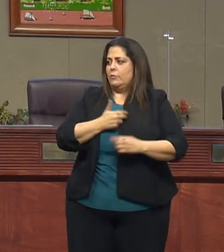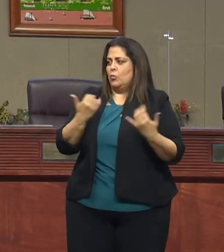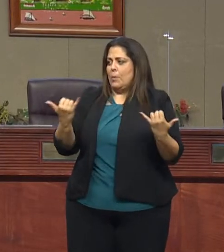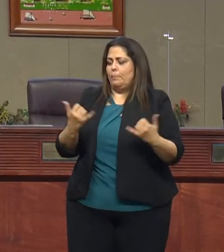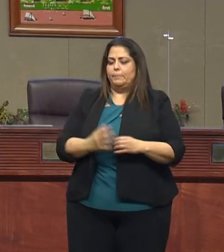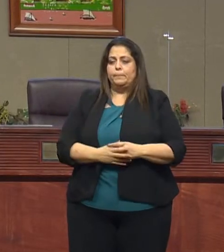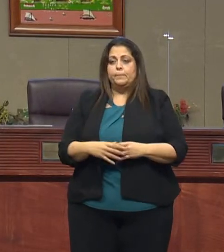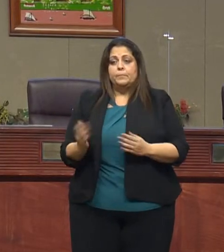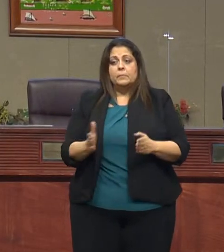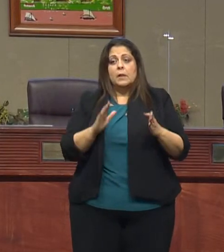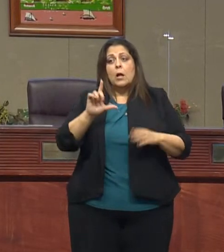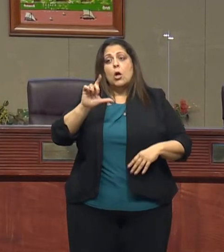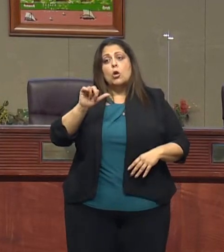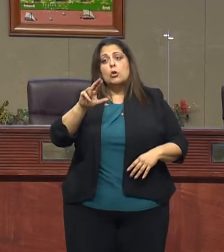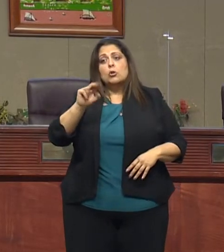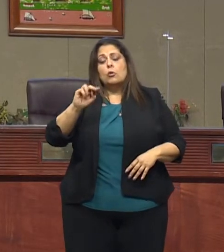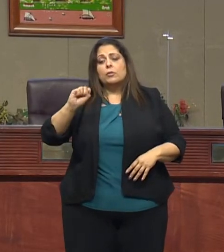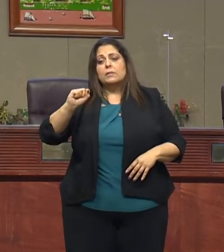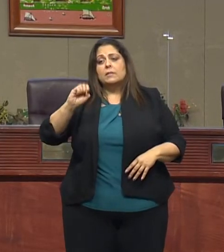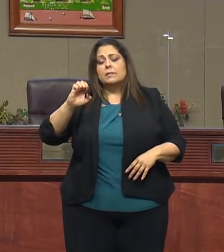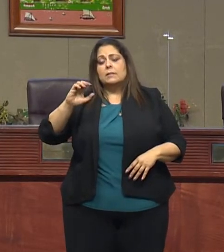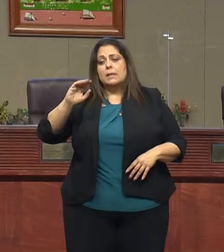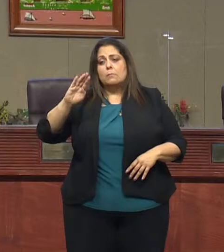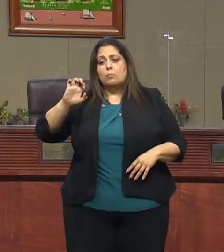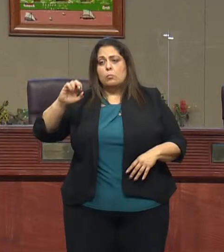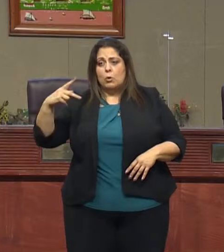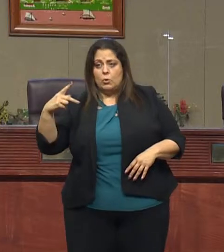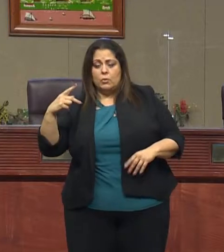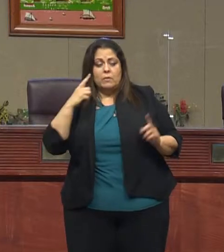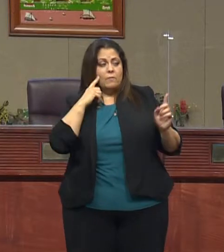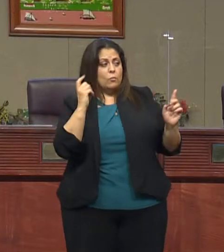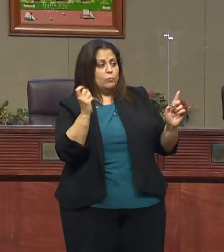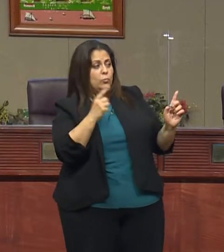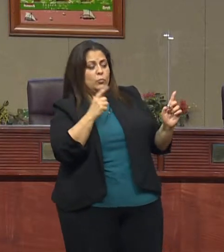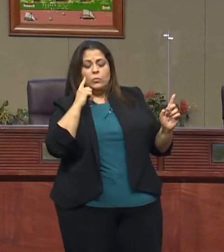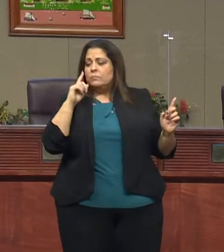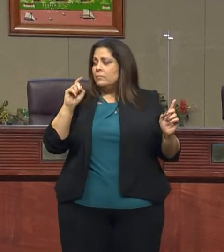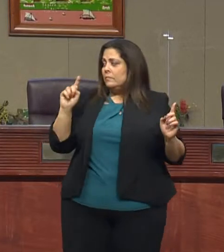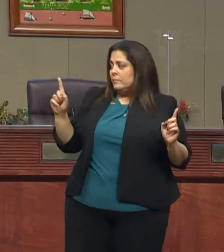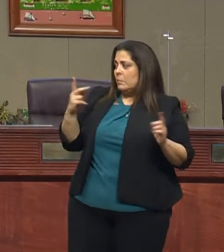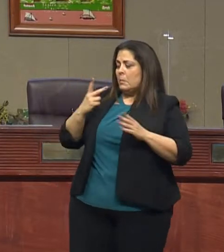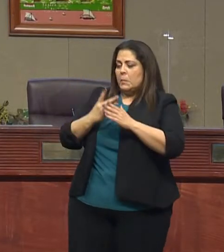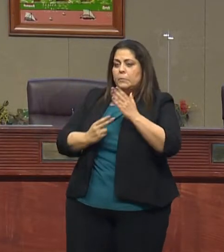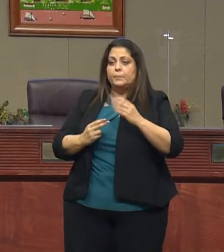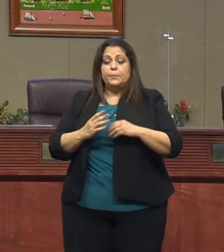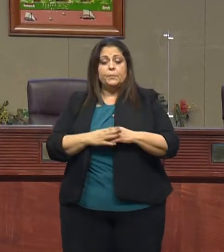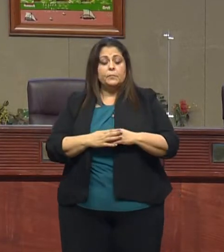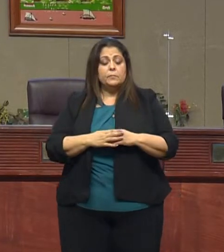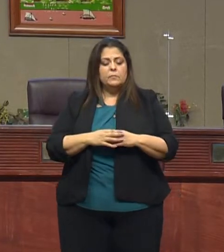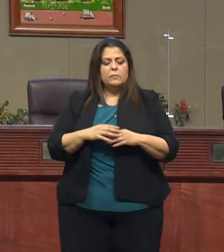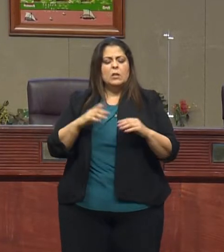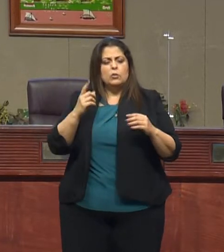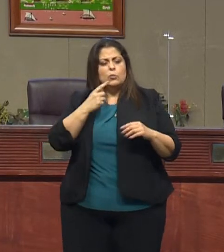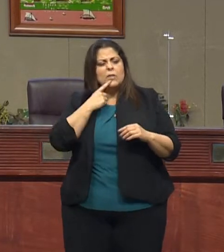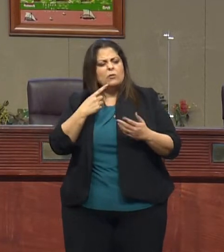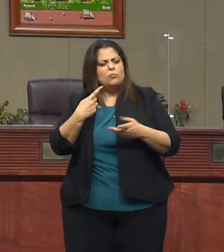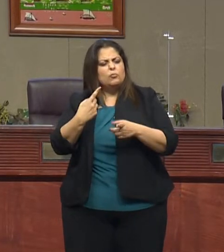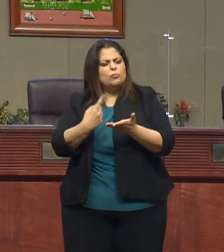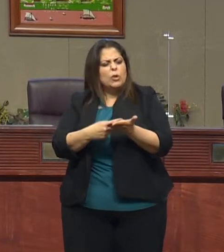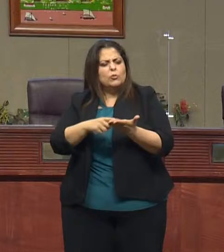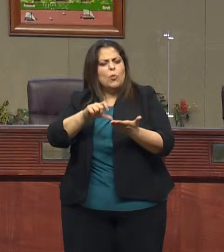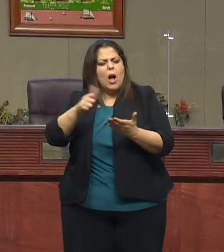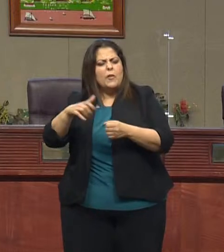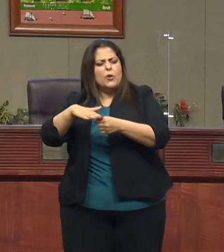Lauren Seabrook, Channel 9. Mayor, this is for you and possibly Alvina, I think, as well. In your conversation with the other counties, did any of